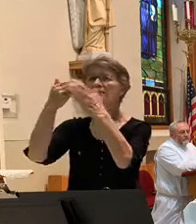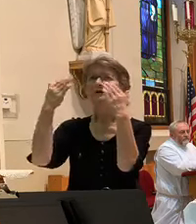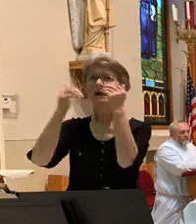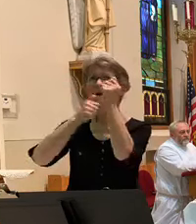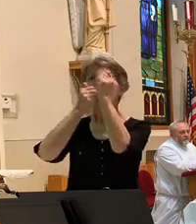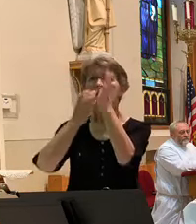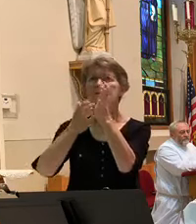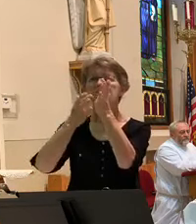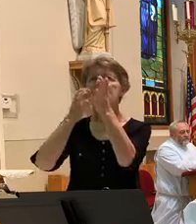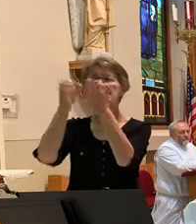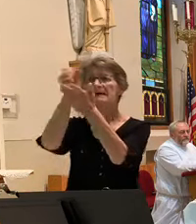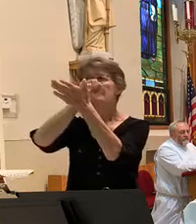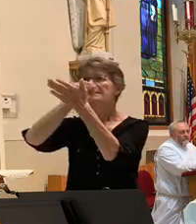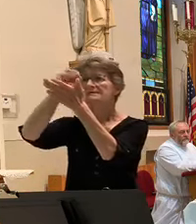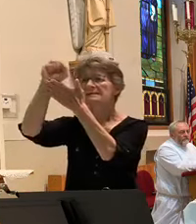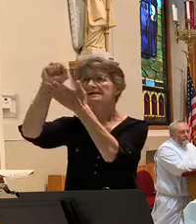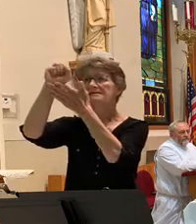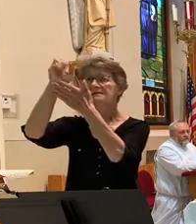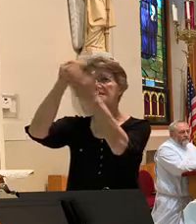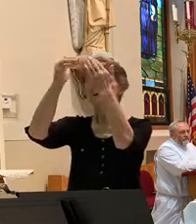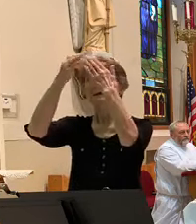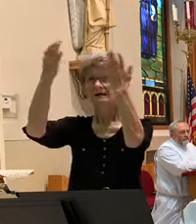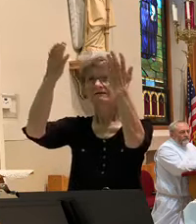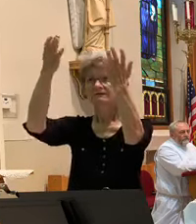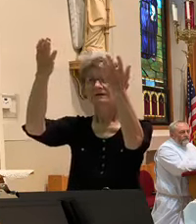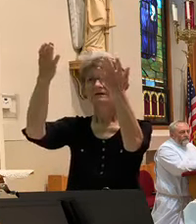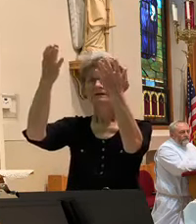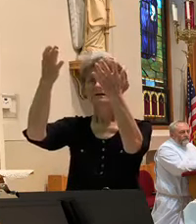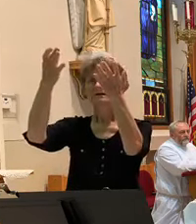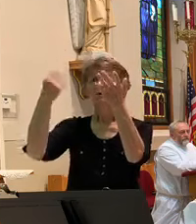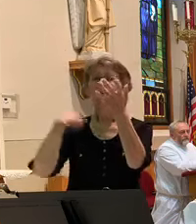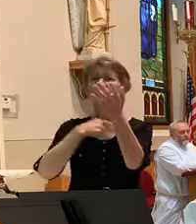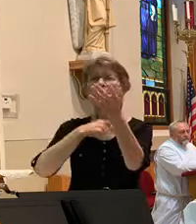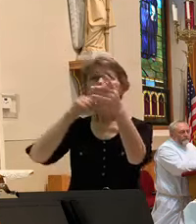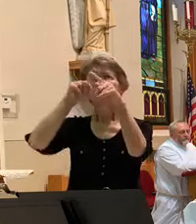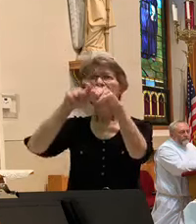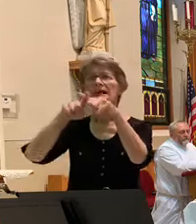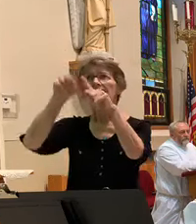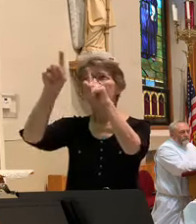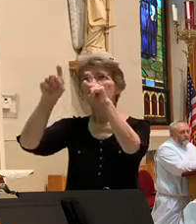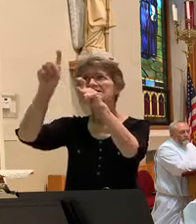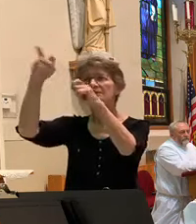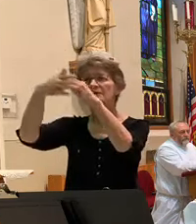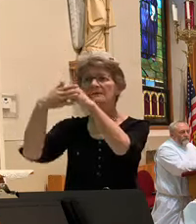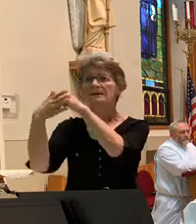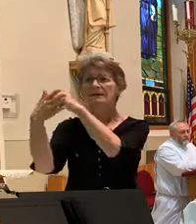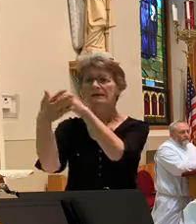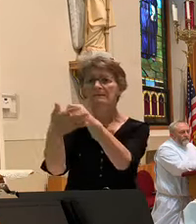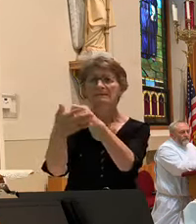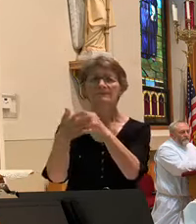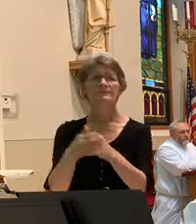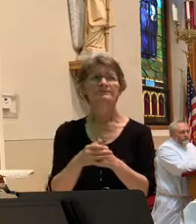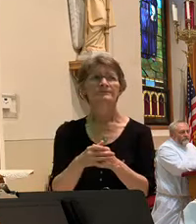glorious martyrs, and with all the saints, on whose constant intercession in your presence we rely for unfailing